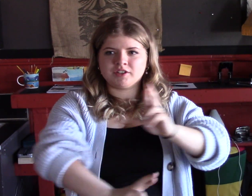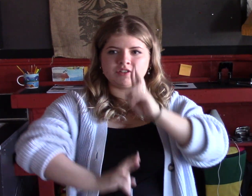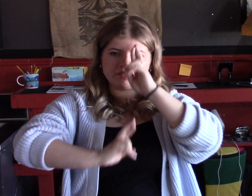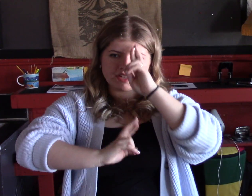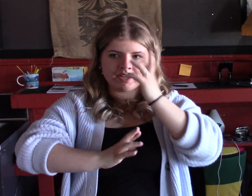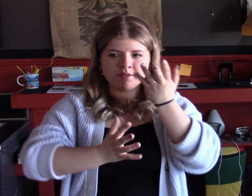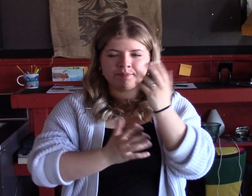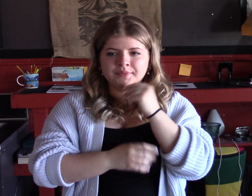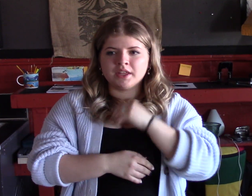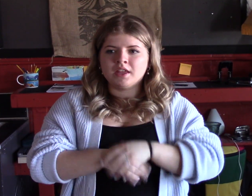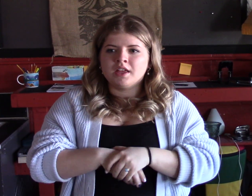directional sign.